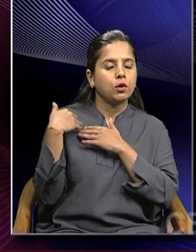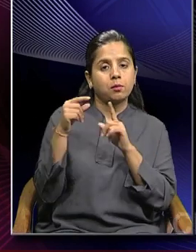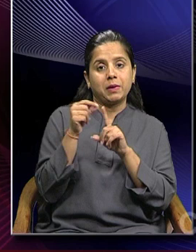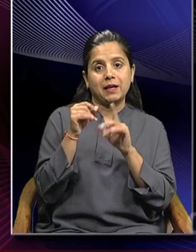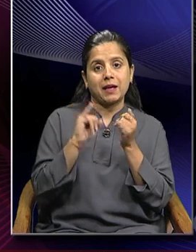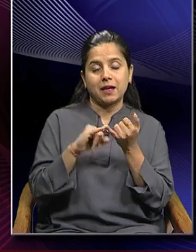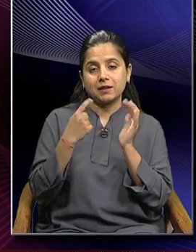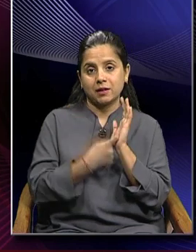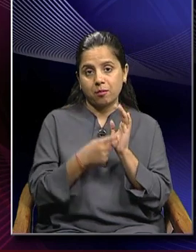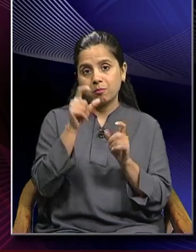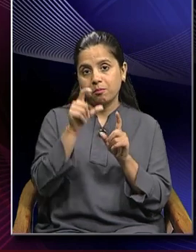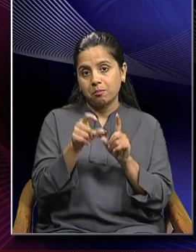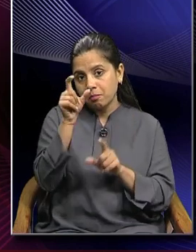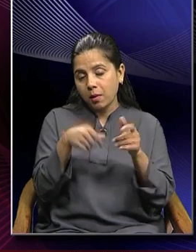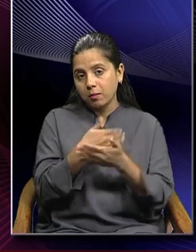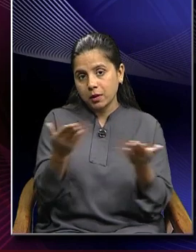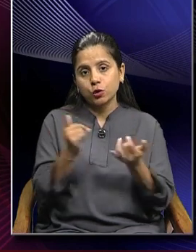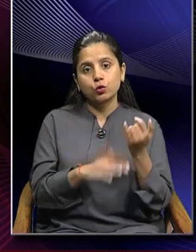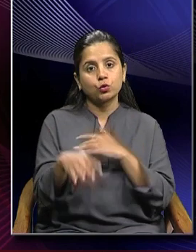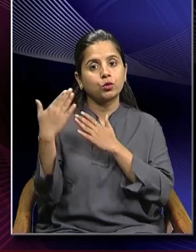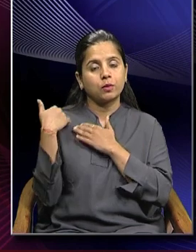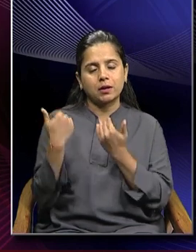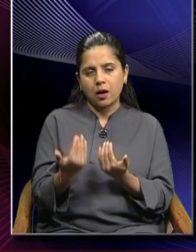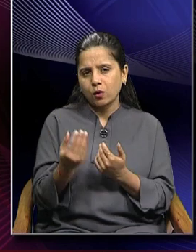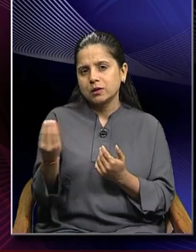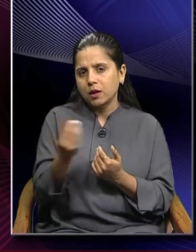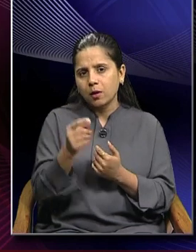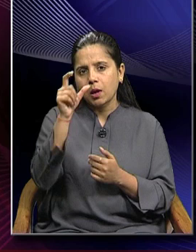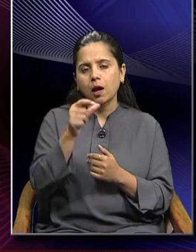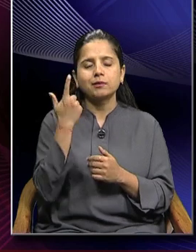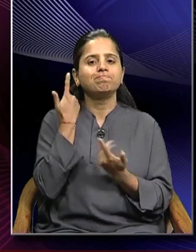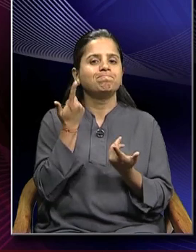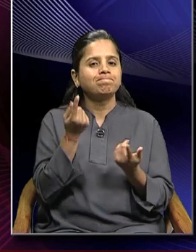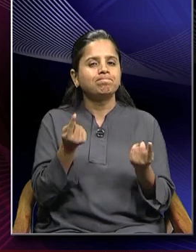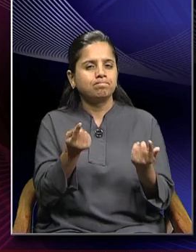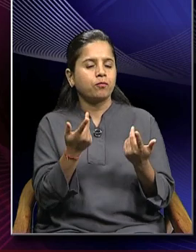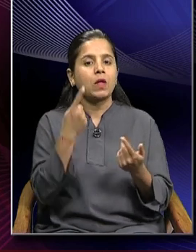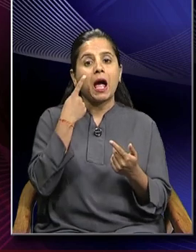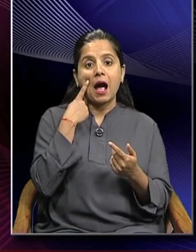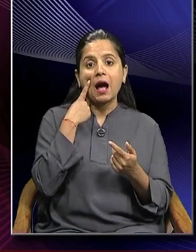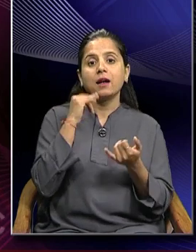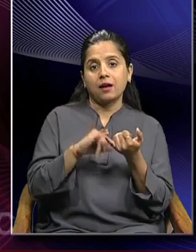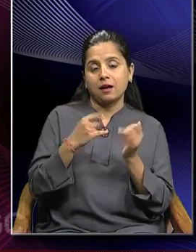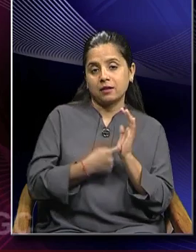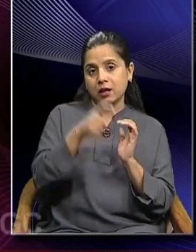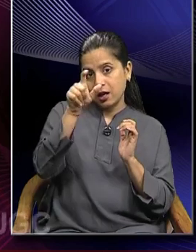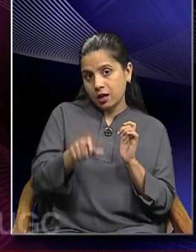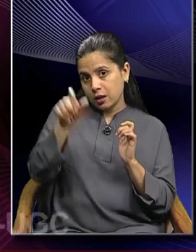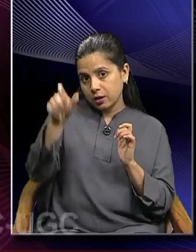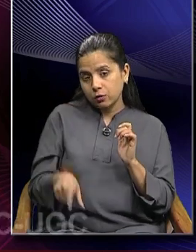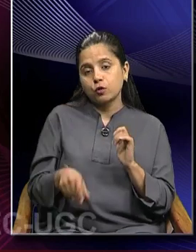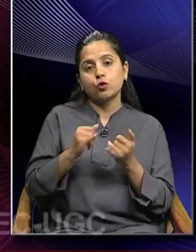PSR, and now some people, some propagators, they also talk about ISR, individual social